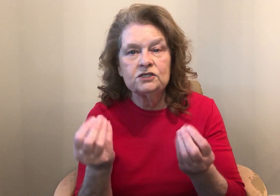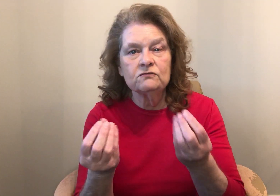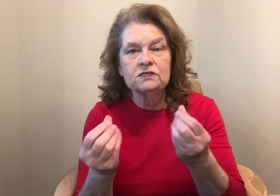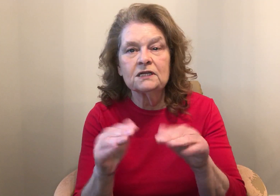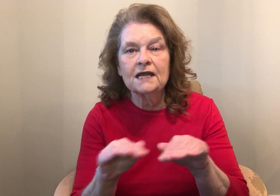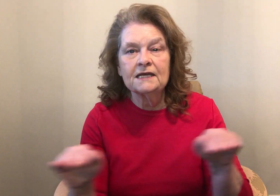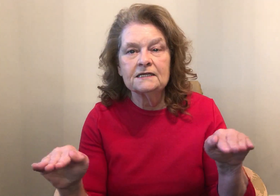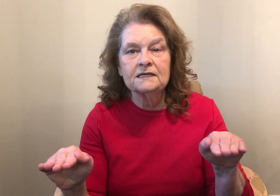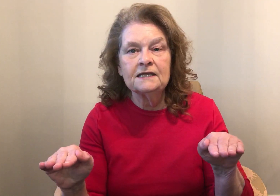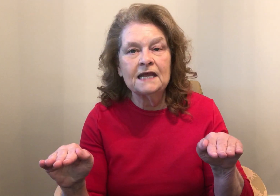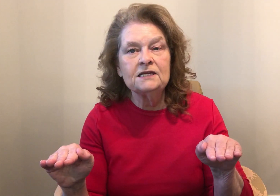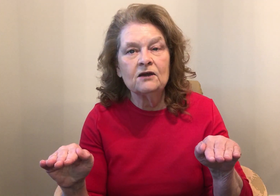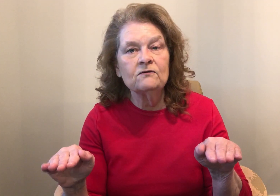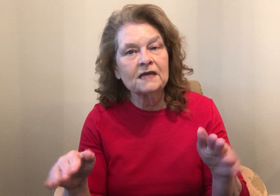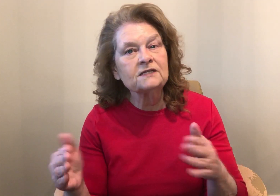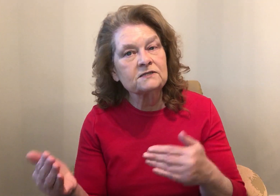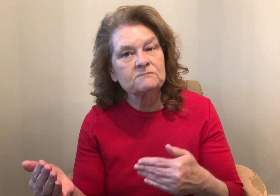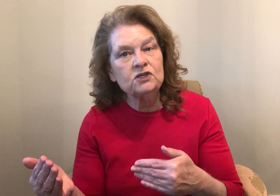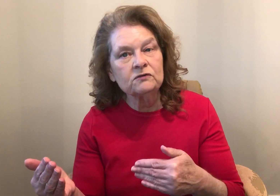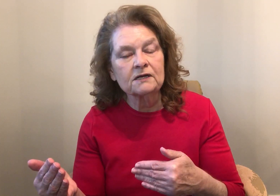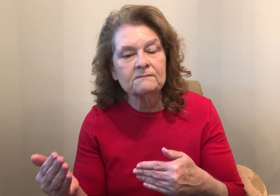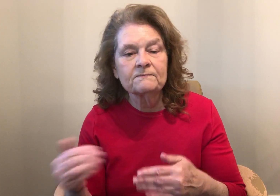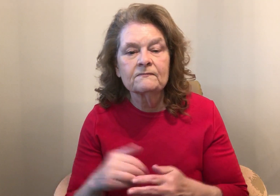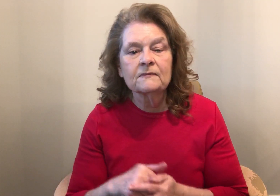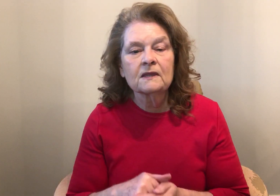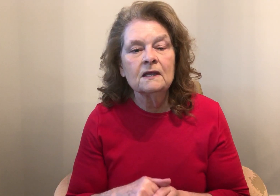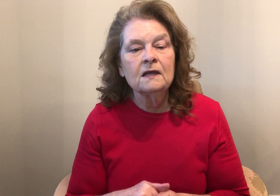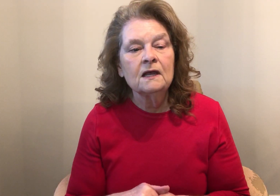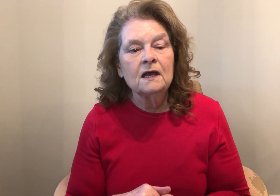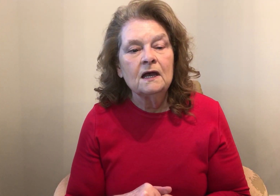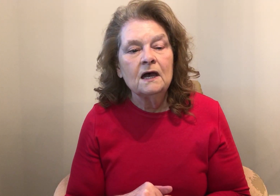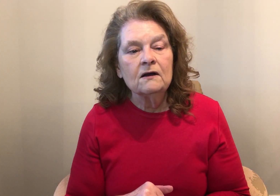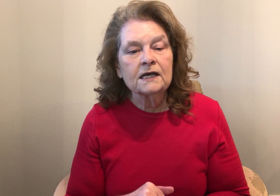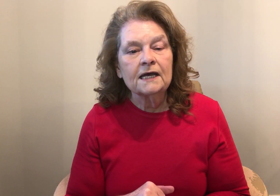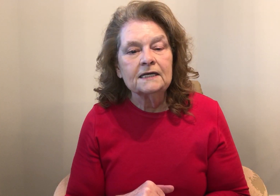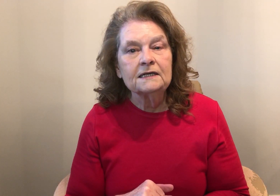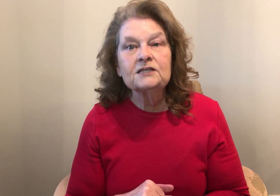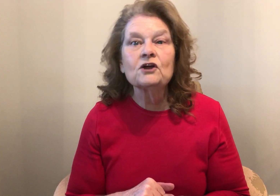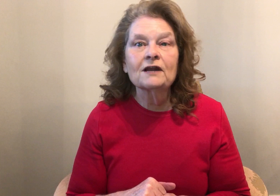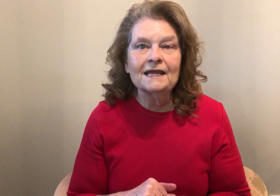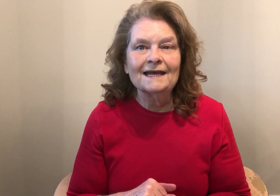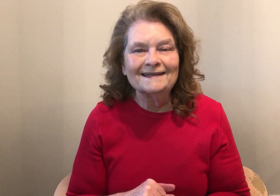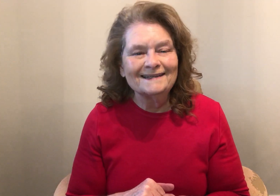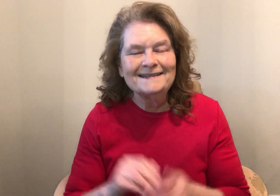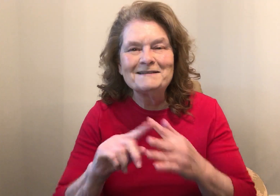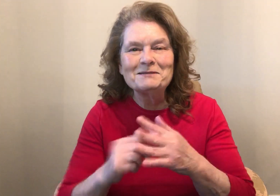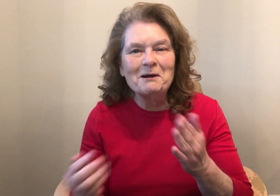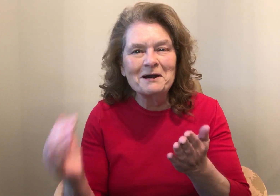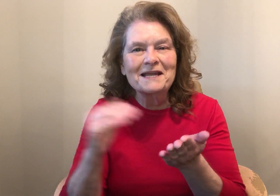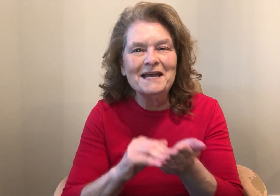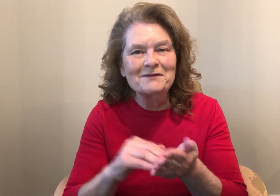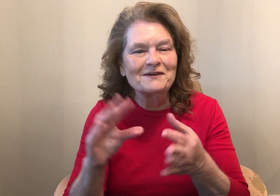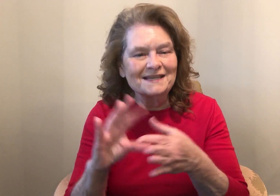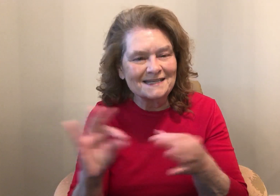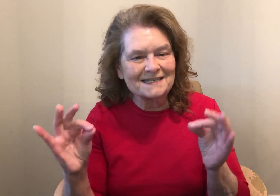Jewish land. And they know that's Judah. Okay, let's start again. Start again with this